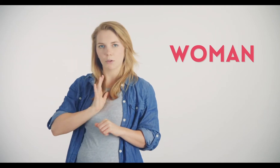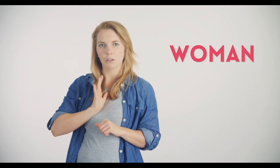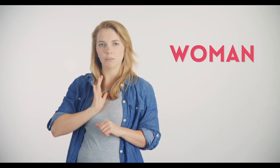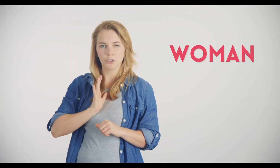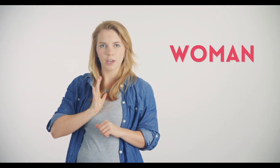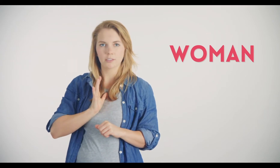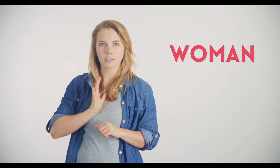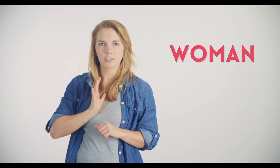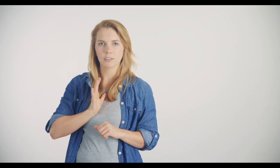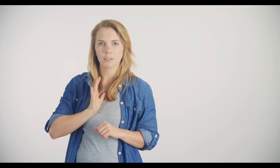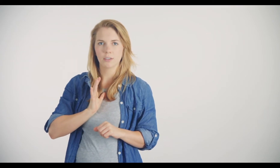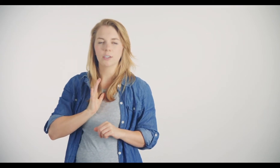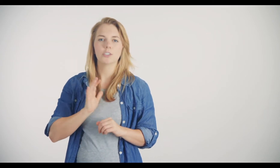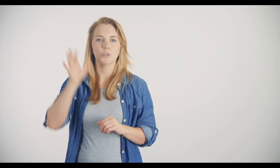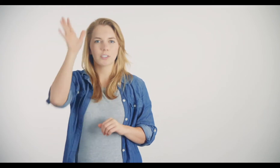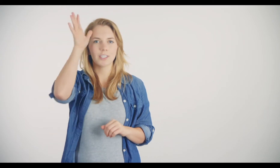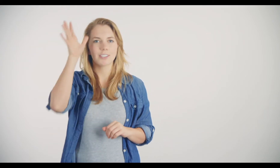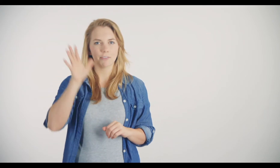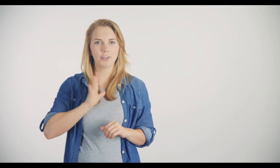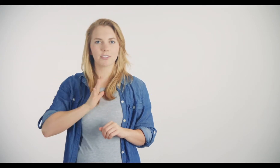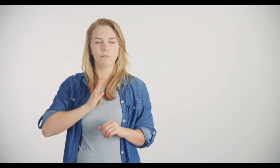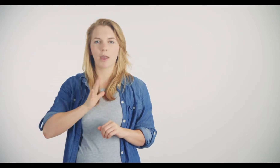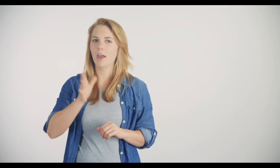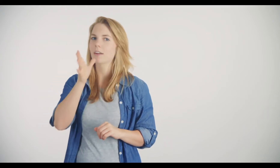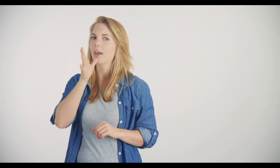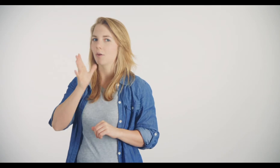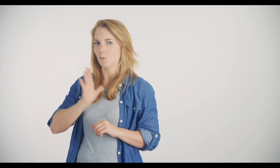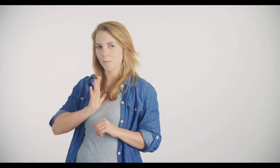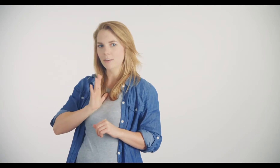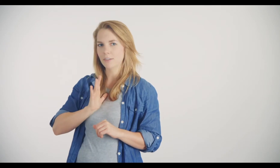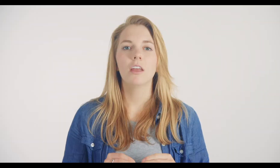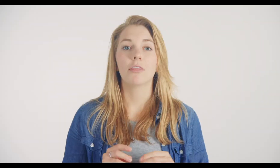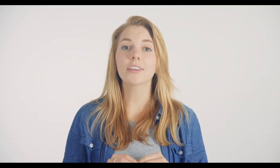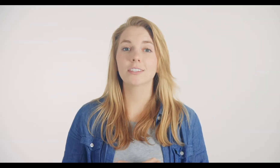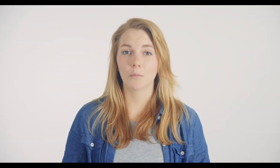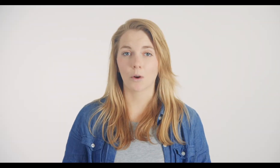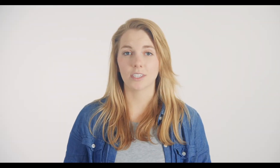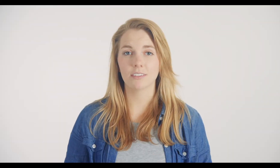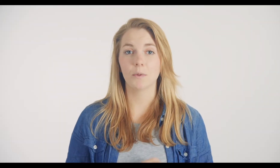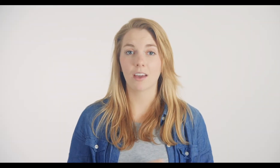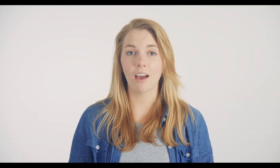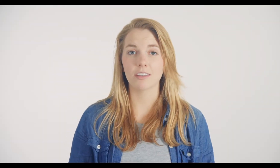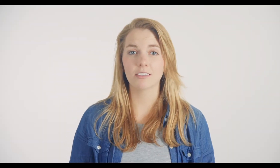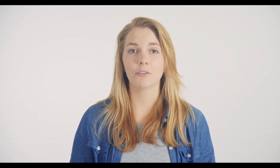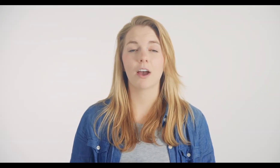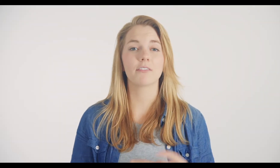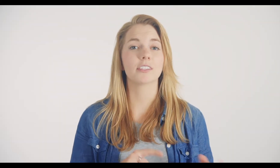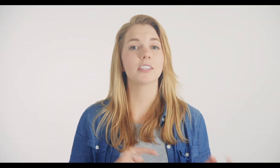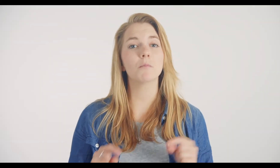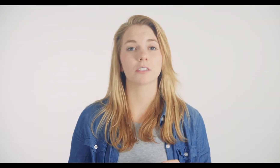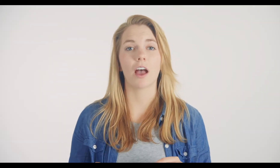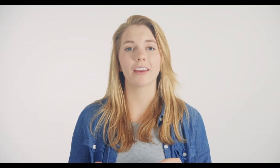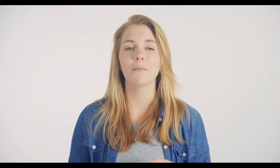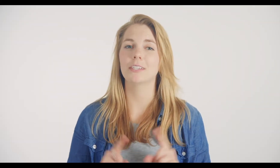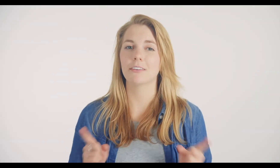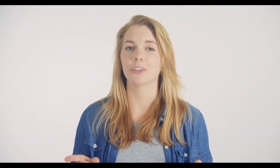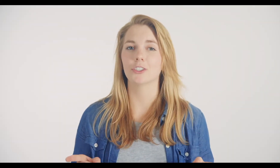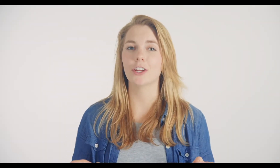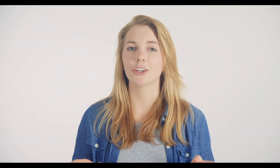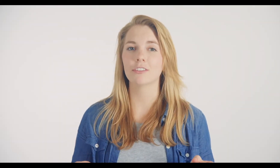of your chest. Do you see the difference in man and woman? This is important because if you have the same sign but different genders,